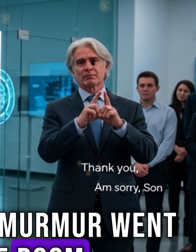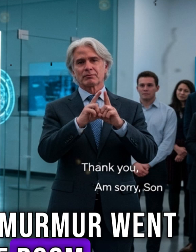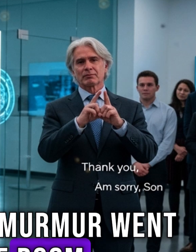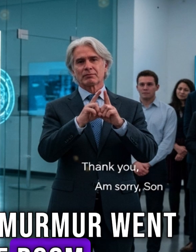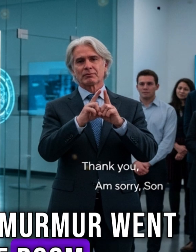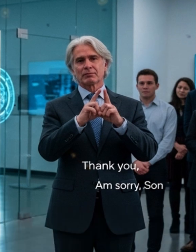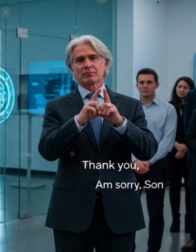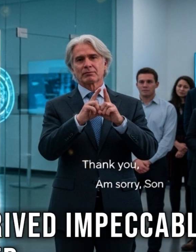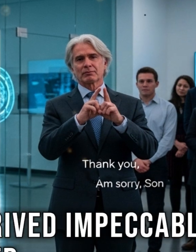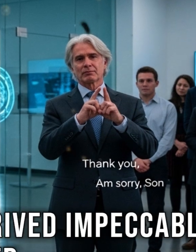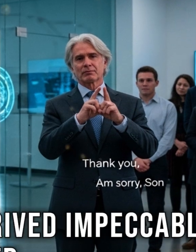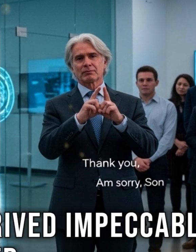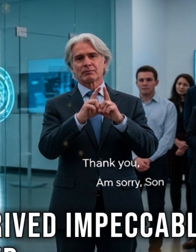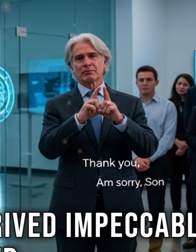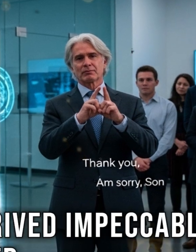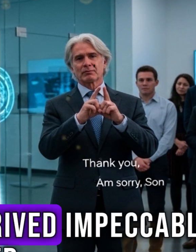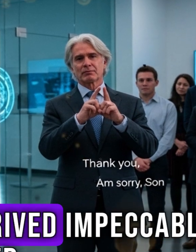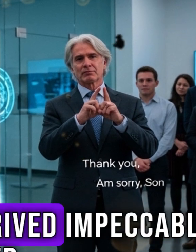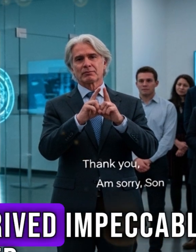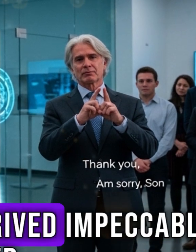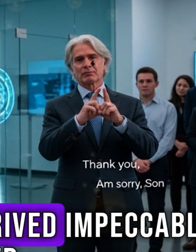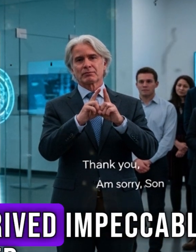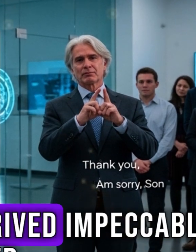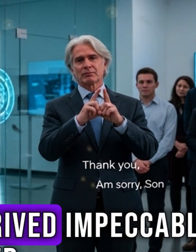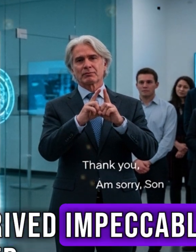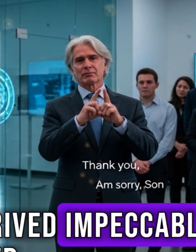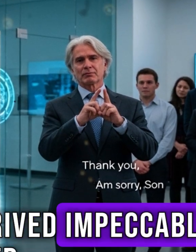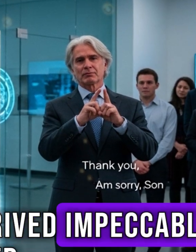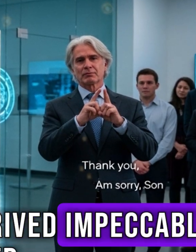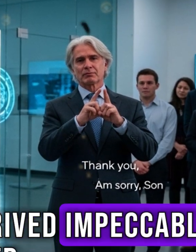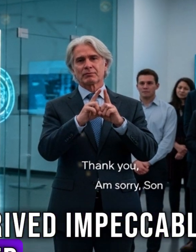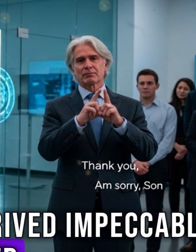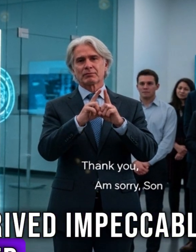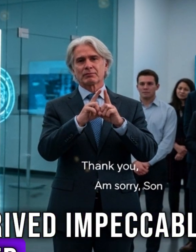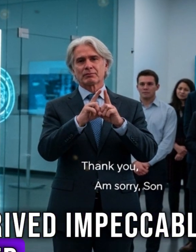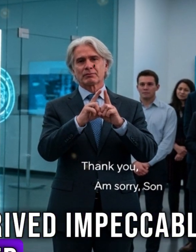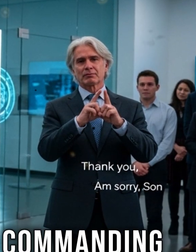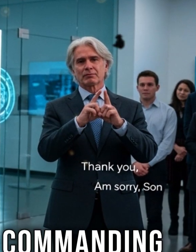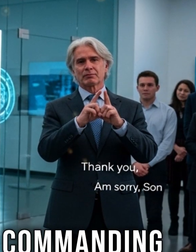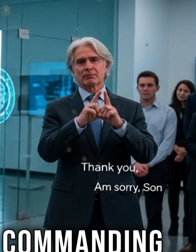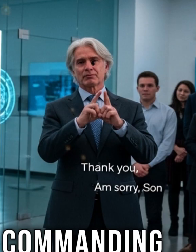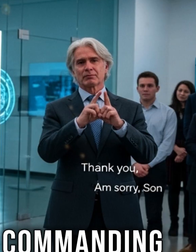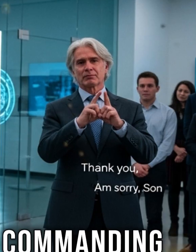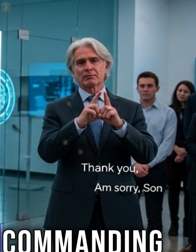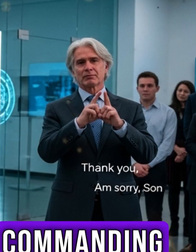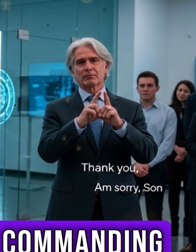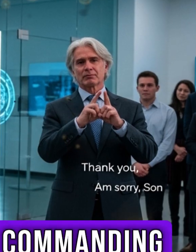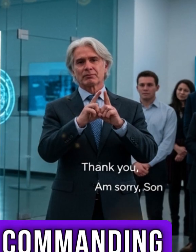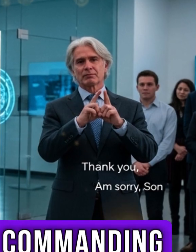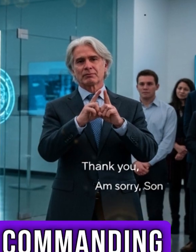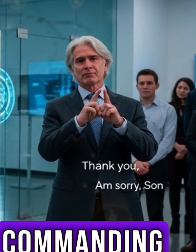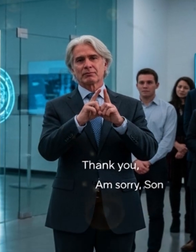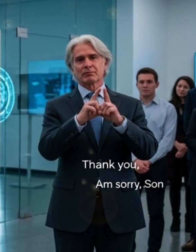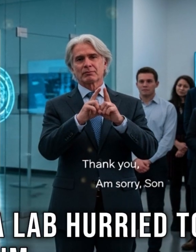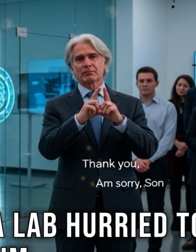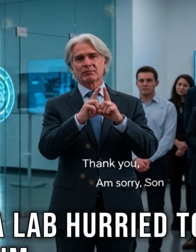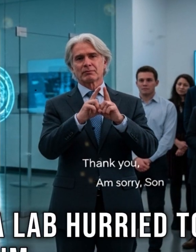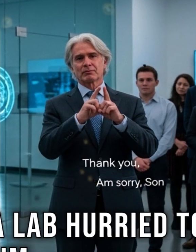room. Marcus Thorne had arrived. Impeccably dressed, his presence was commanding. The head of the